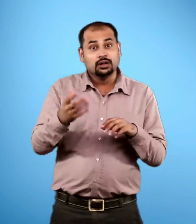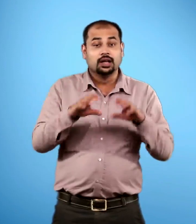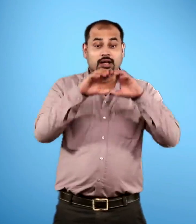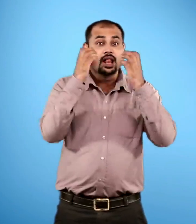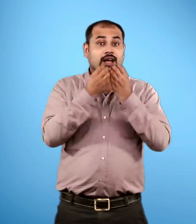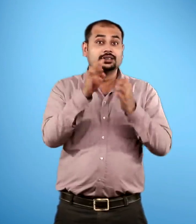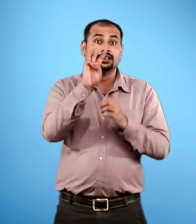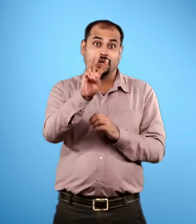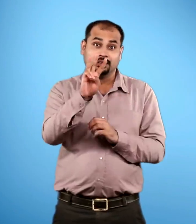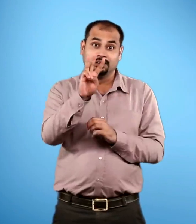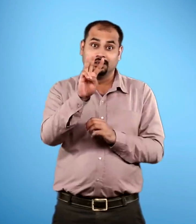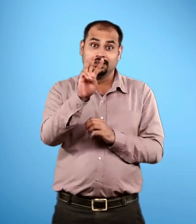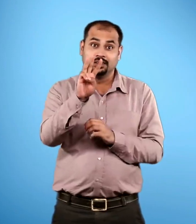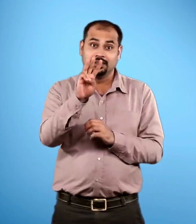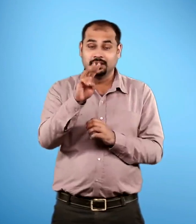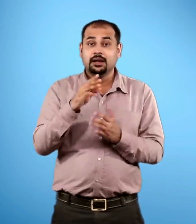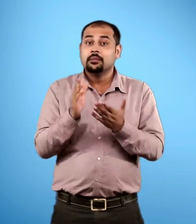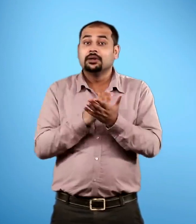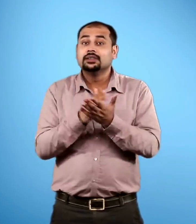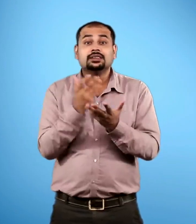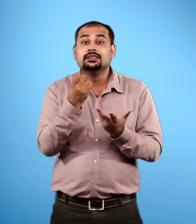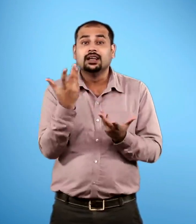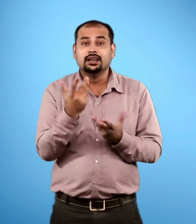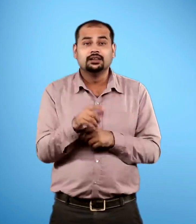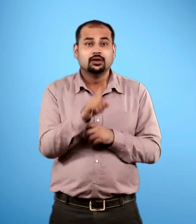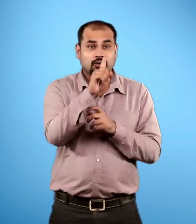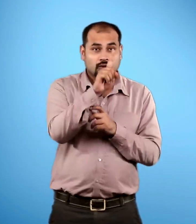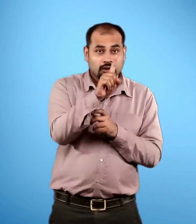And in Class 3, page 145,